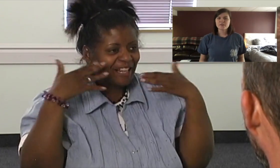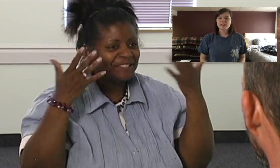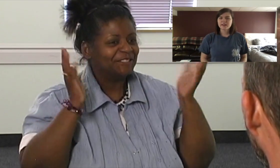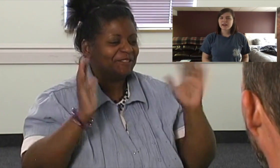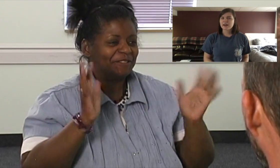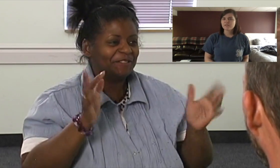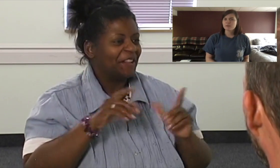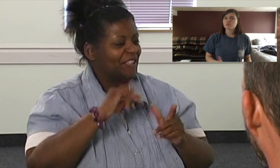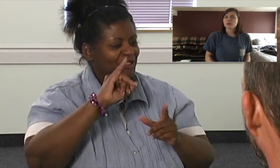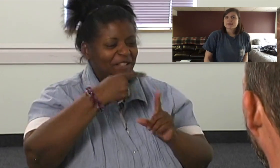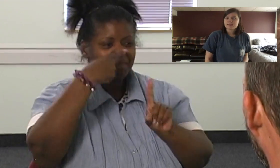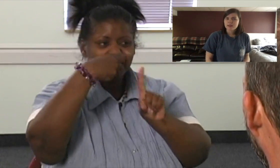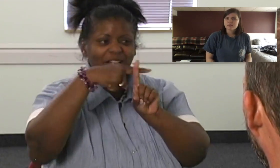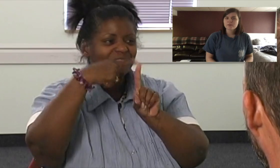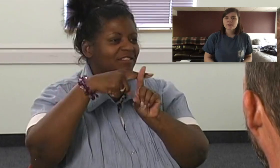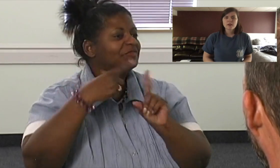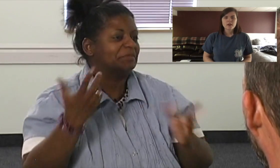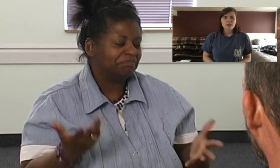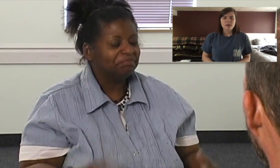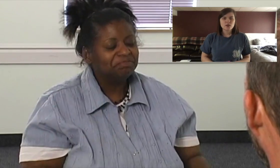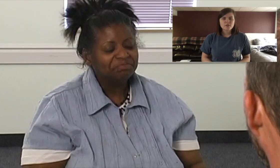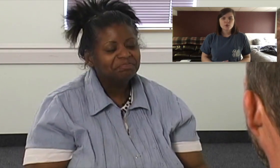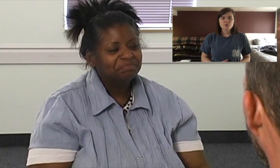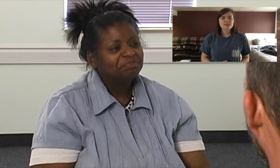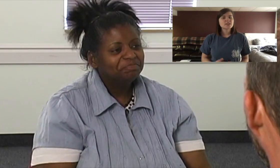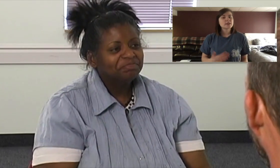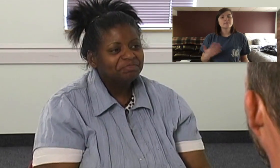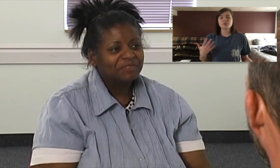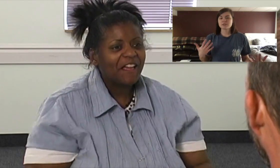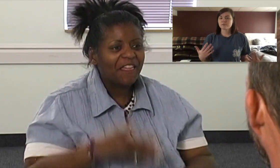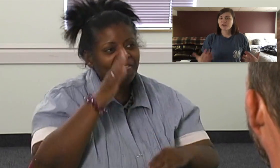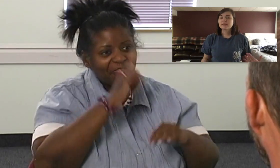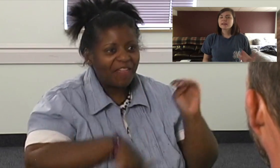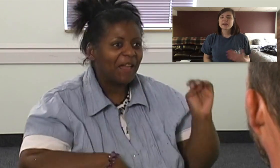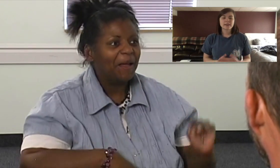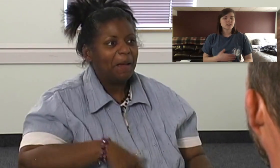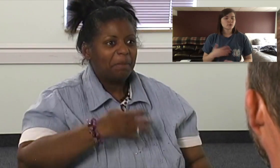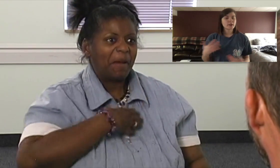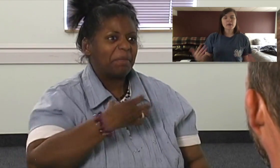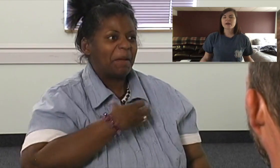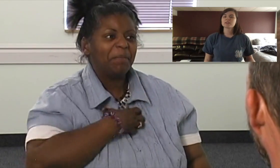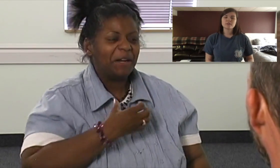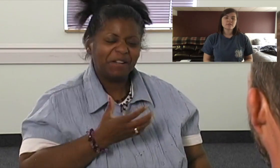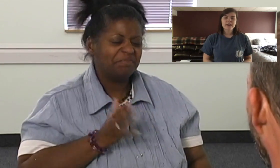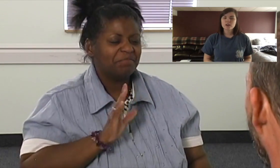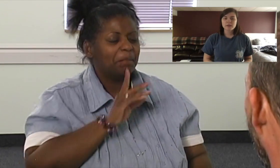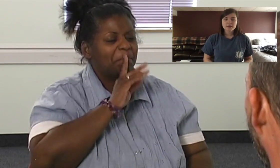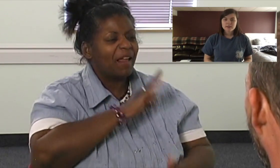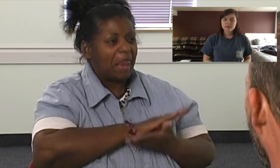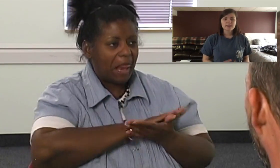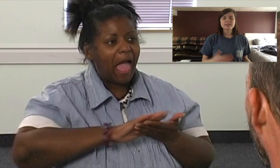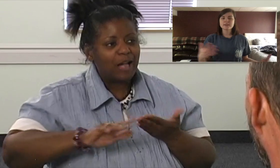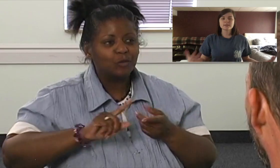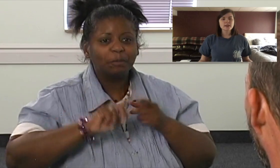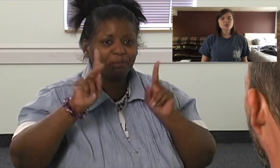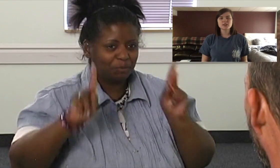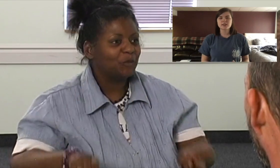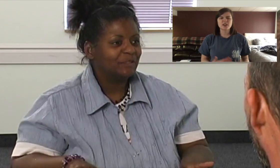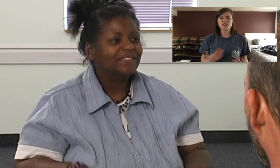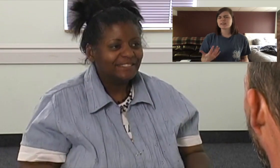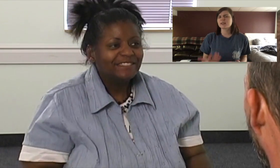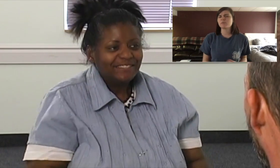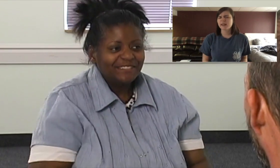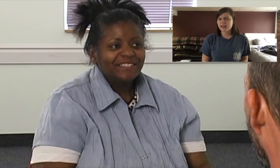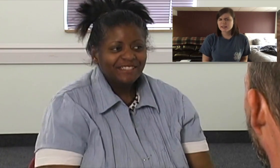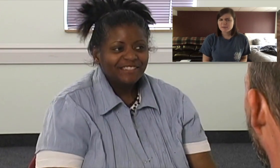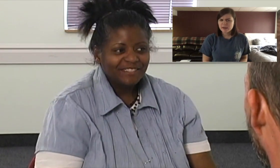I don't feel like I have an impressive interviewing process. I am just friendly. I like to bring a positive environment into the session.